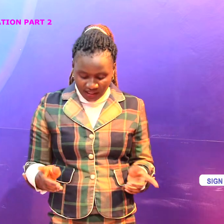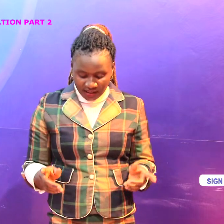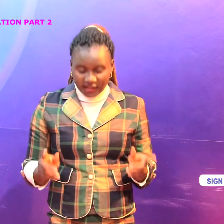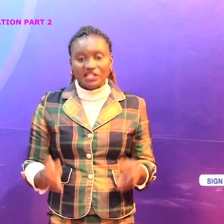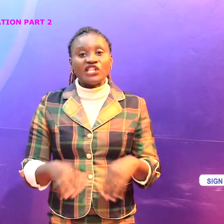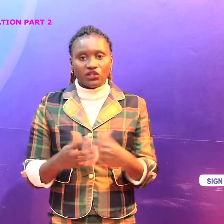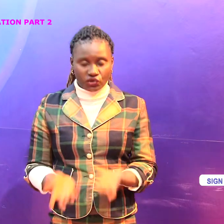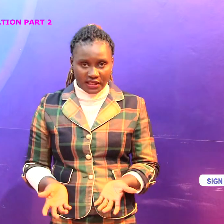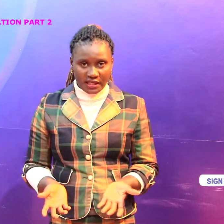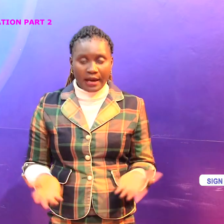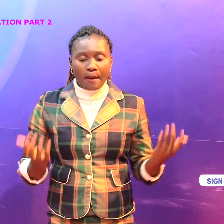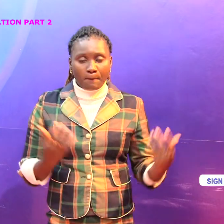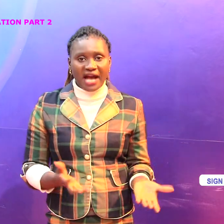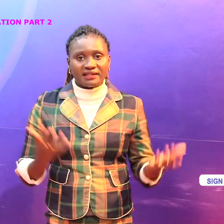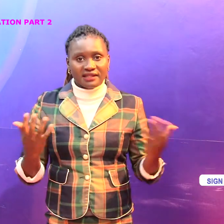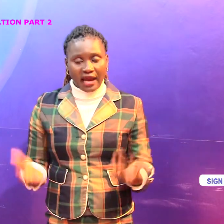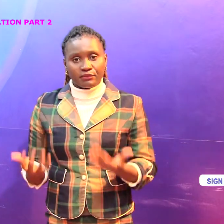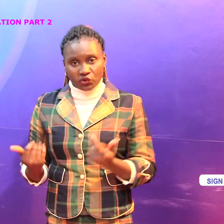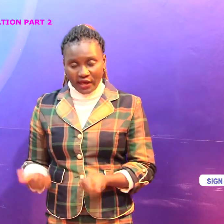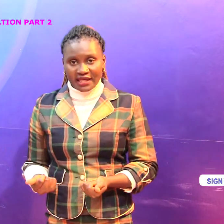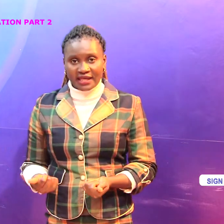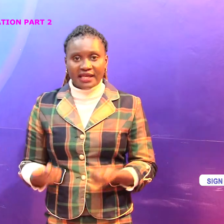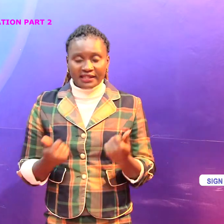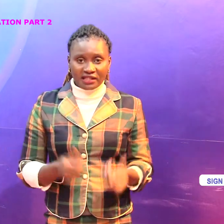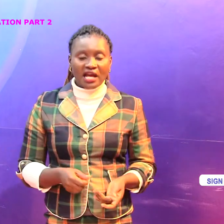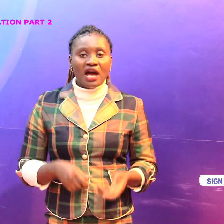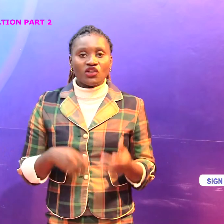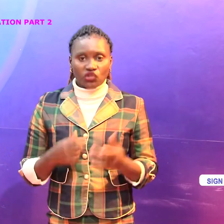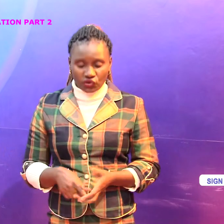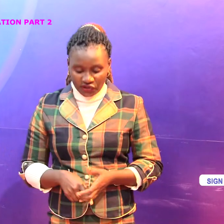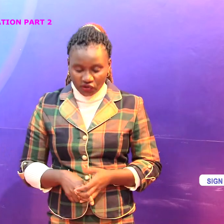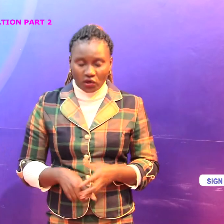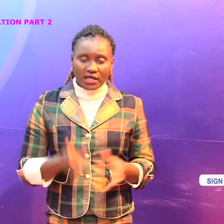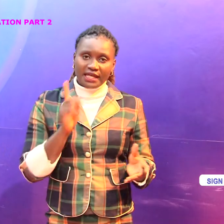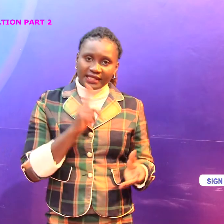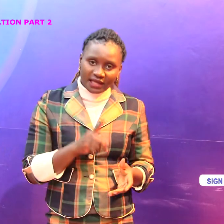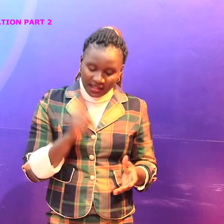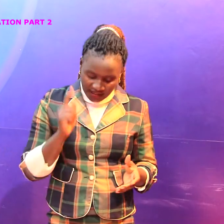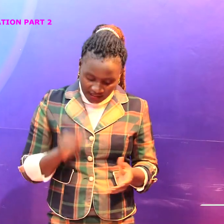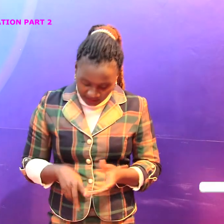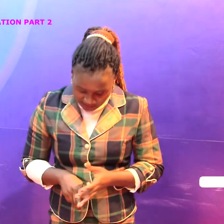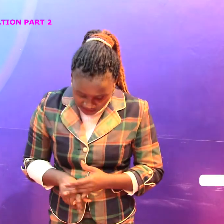strike, teacher duty. Past time strike, teacher duty. So in signed English,